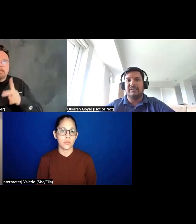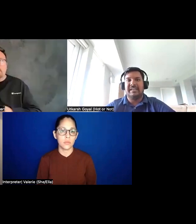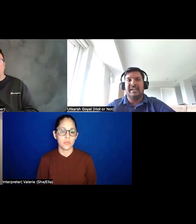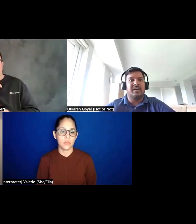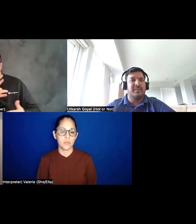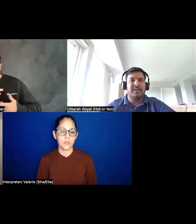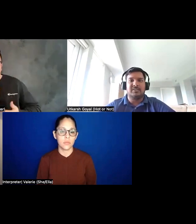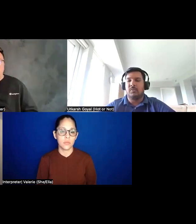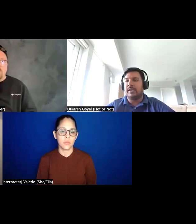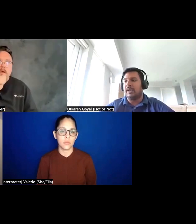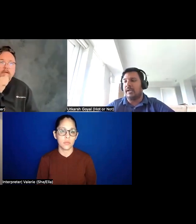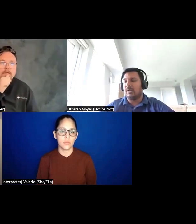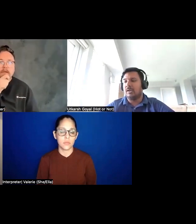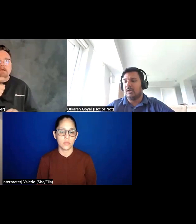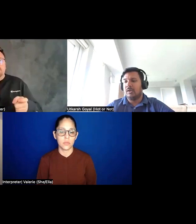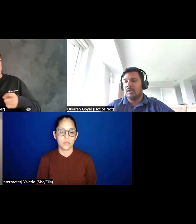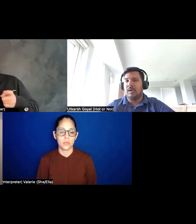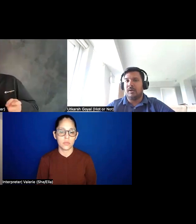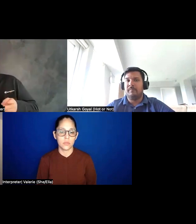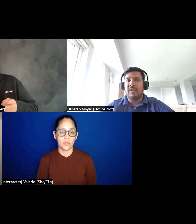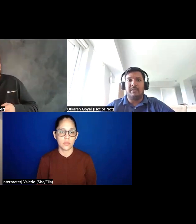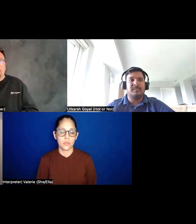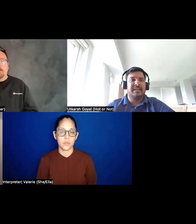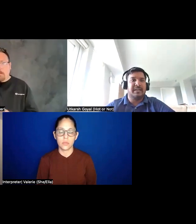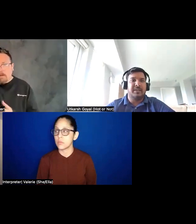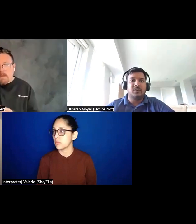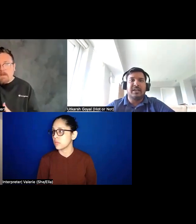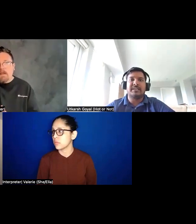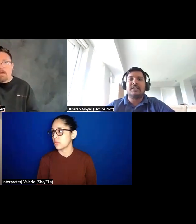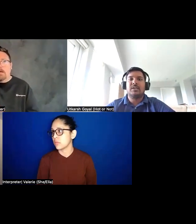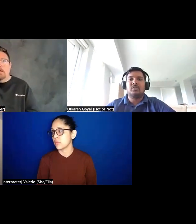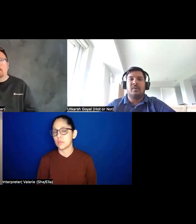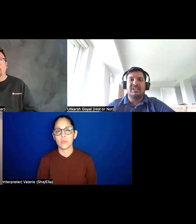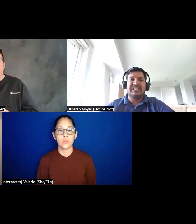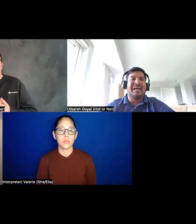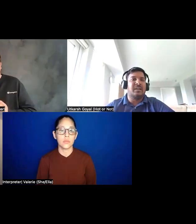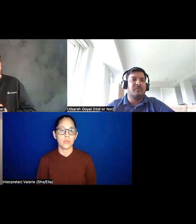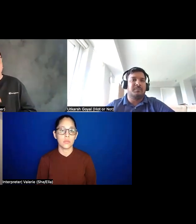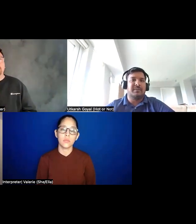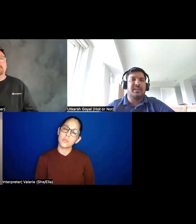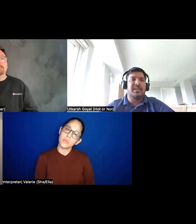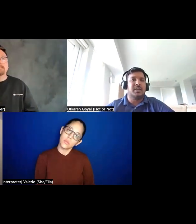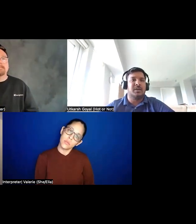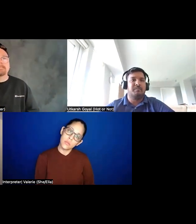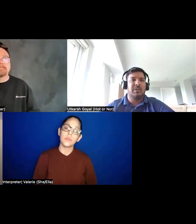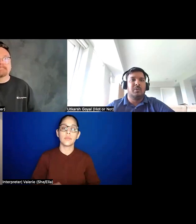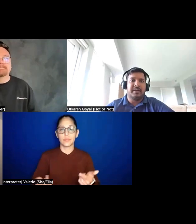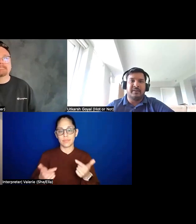and data, where it is going and how is my data being utilized. So obviously that forms a